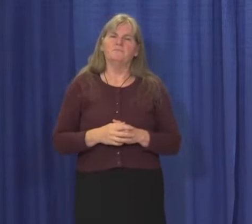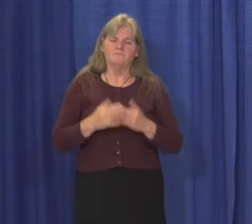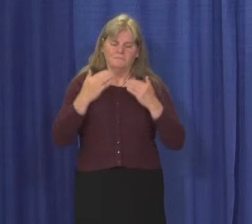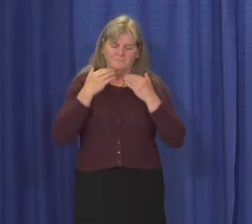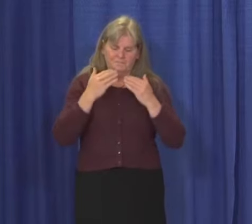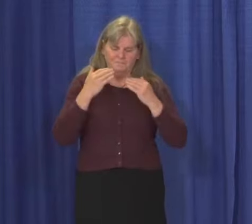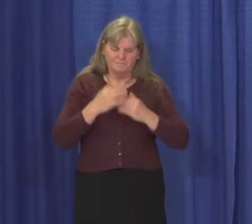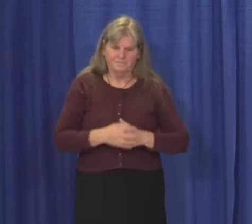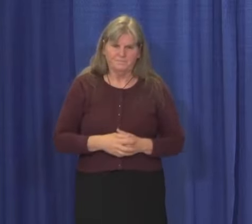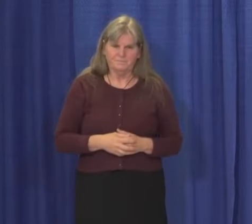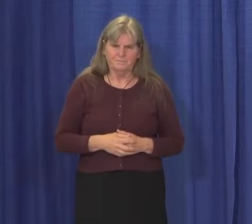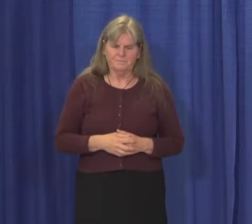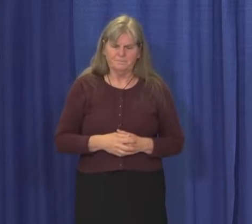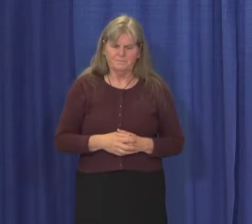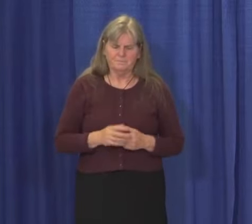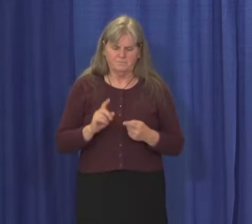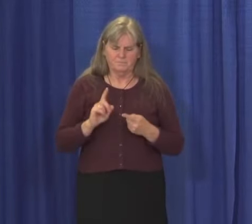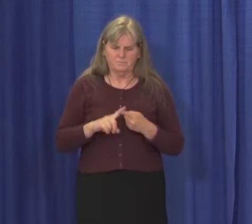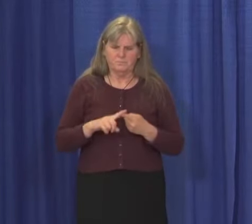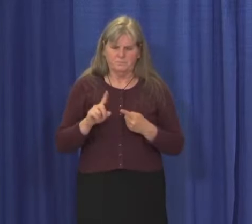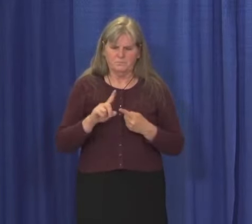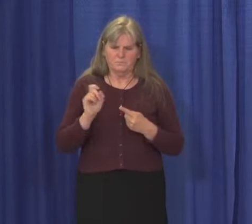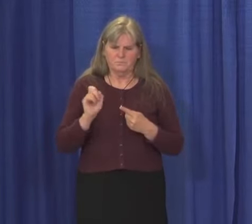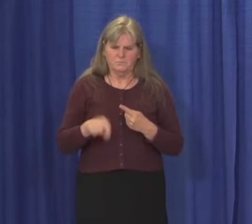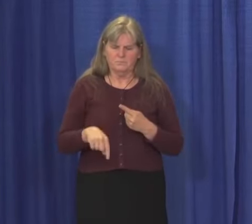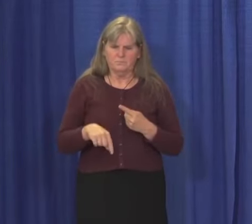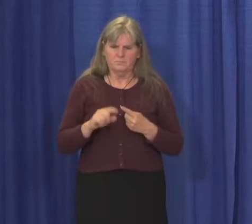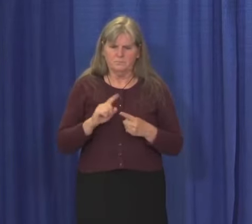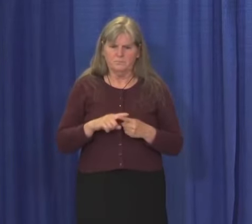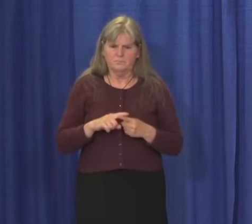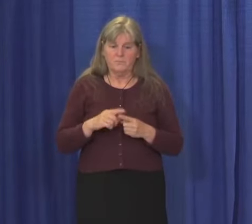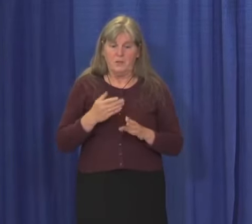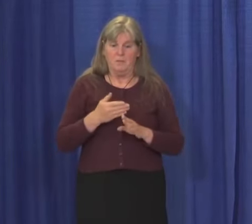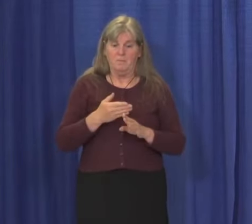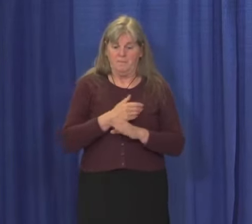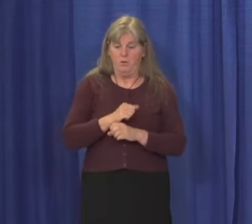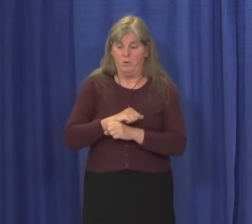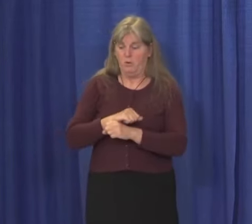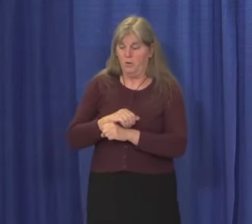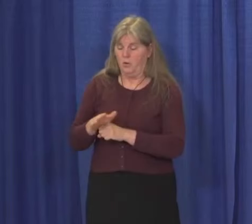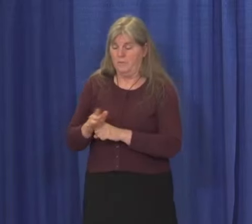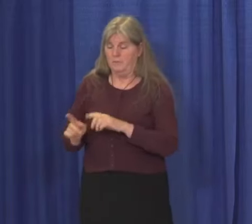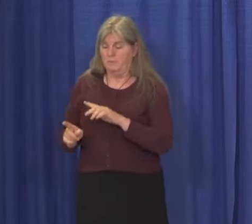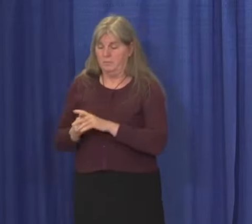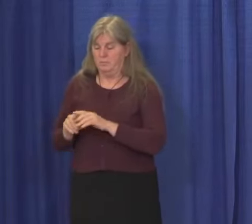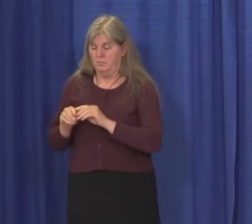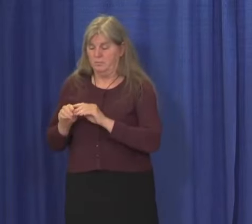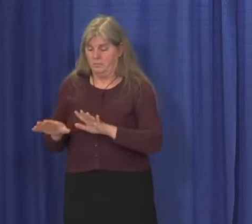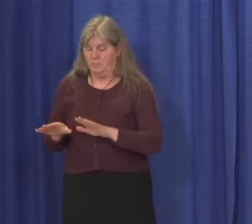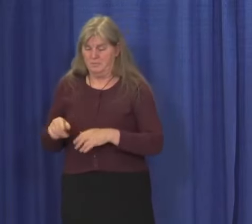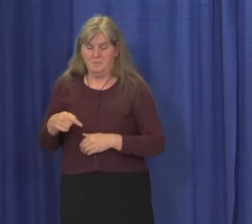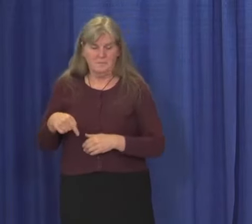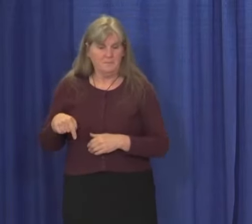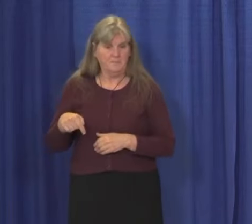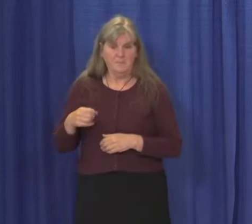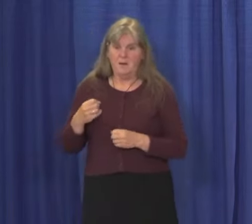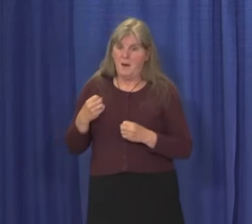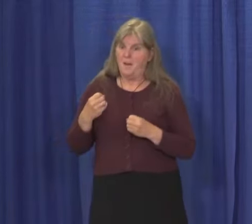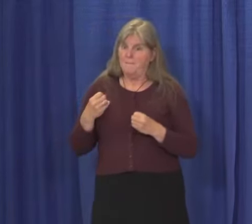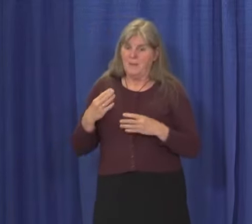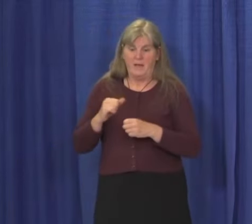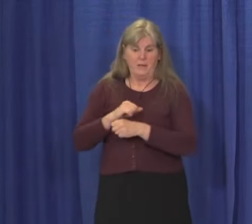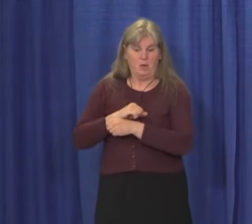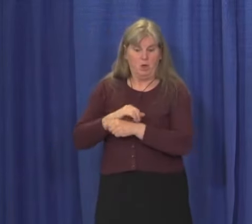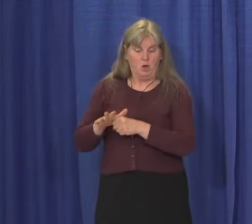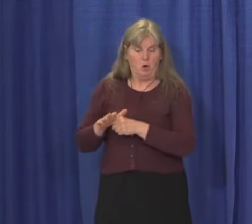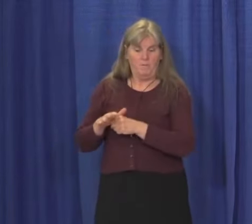Thank you. For my first question, obviously before the most recent outbreak, we didn't have that many COVID cases